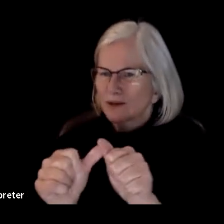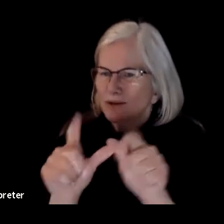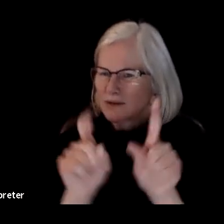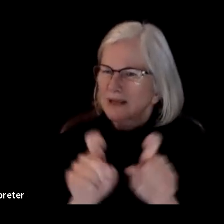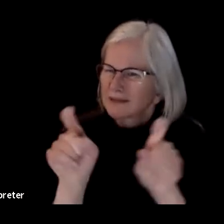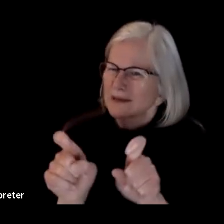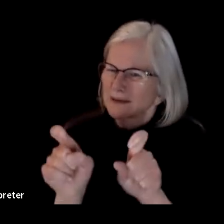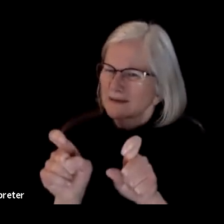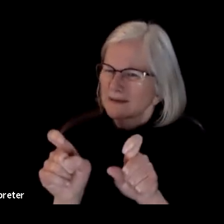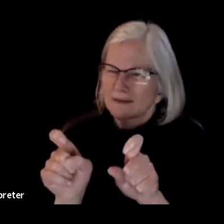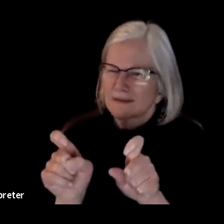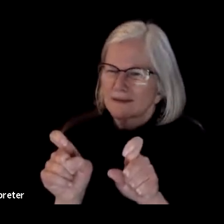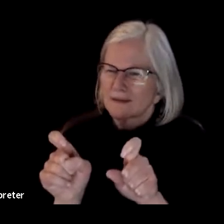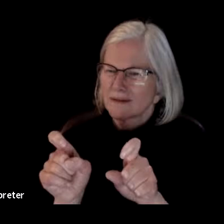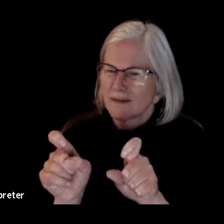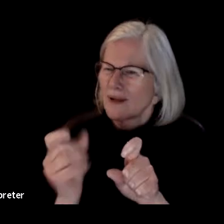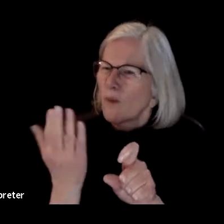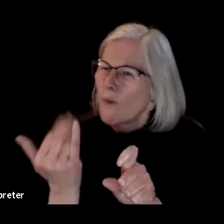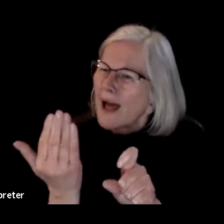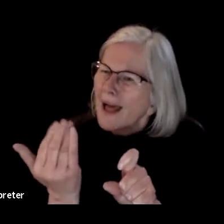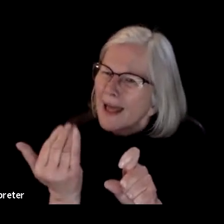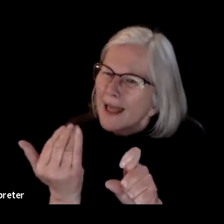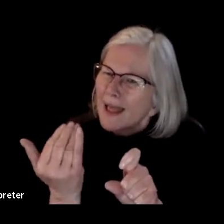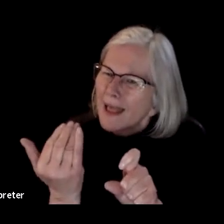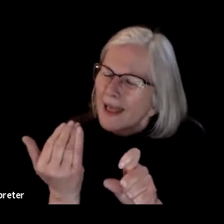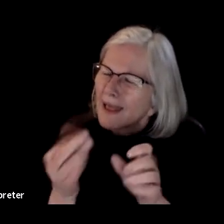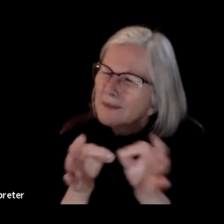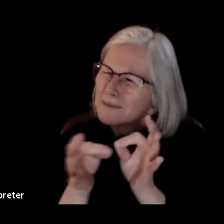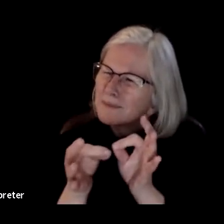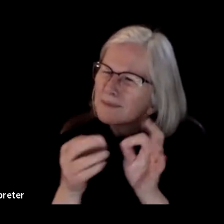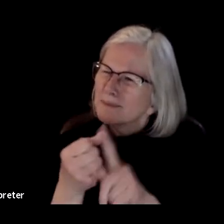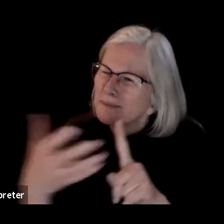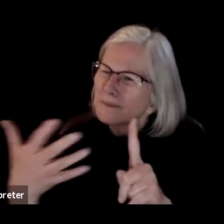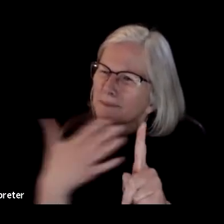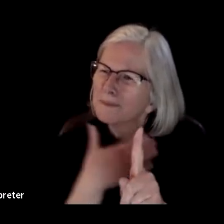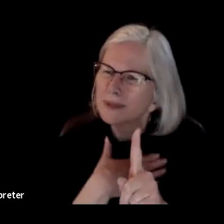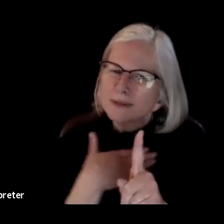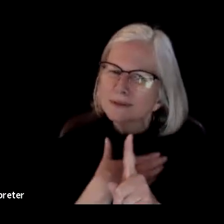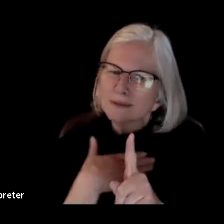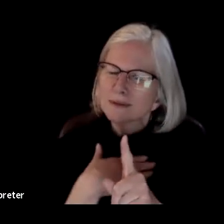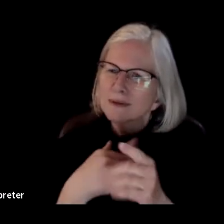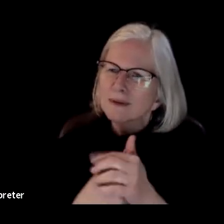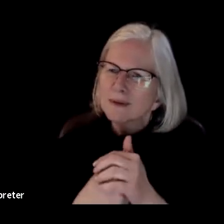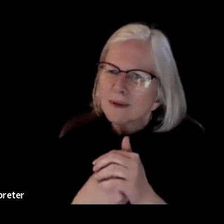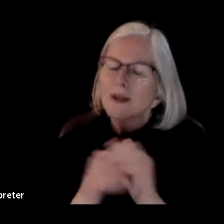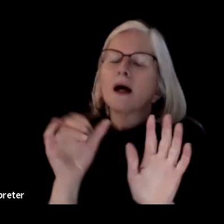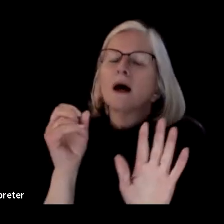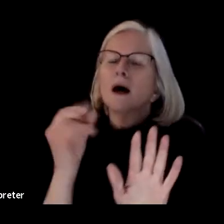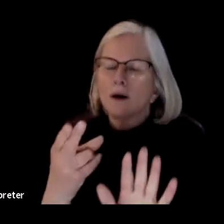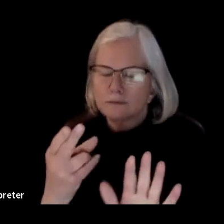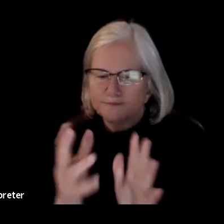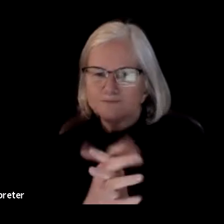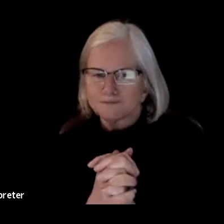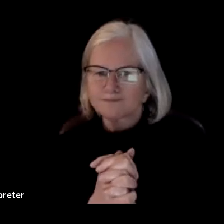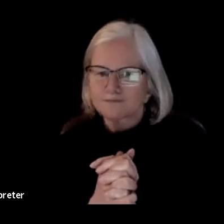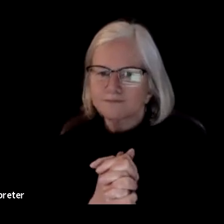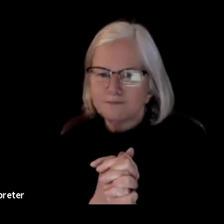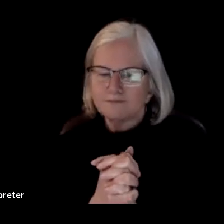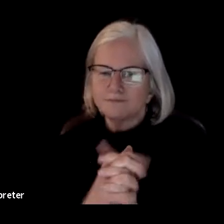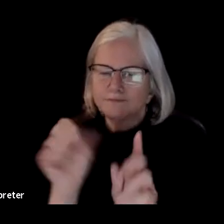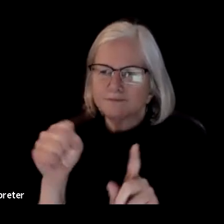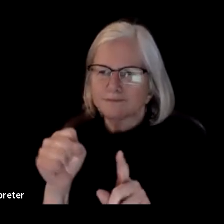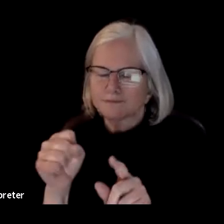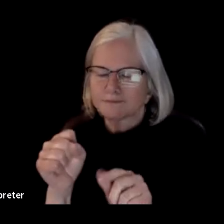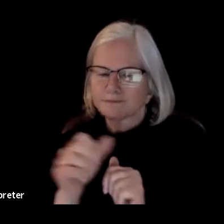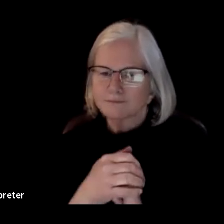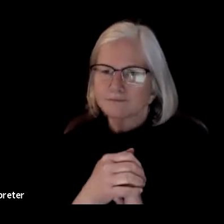sort of wondering why that is. Oh, okay. I'm sorry. Just because I think, as